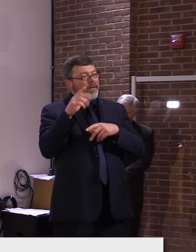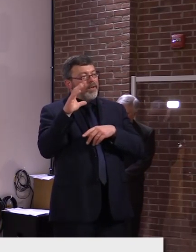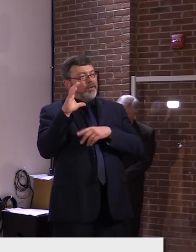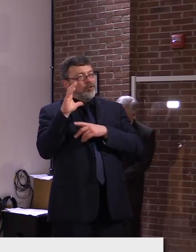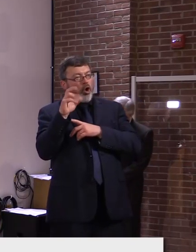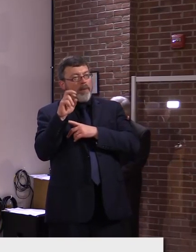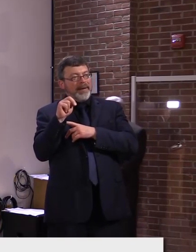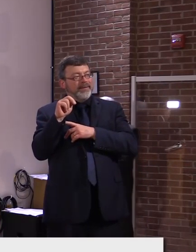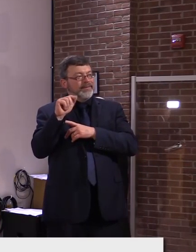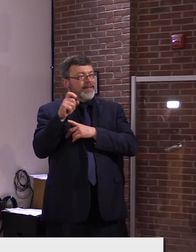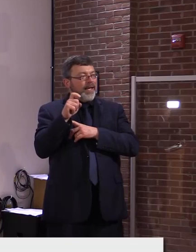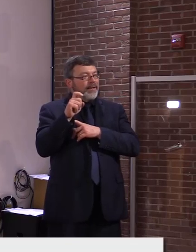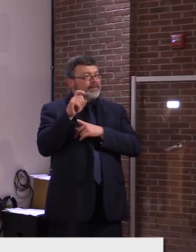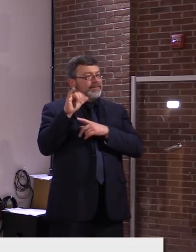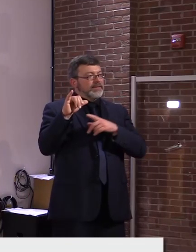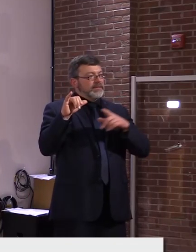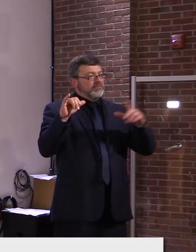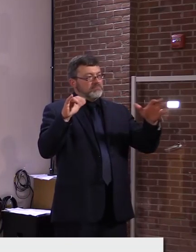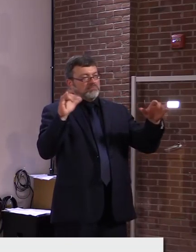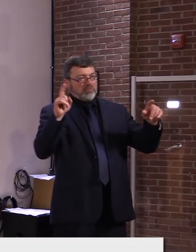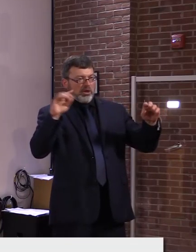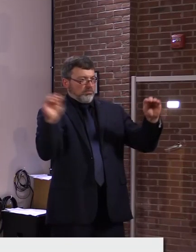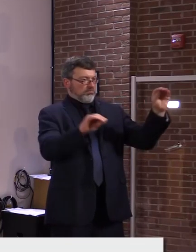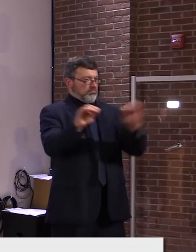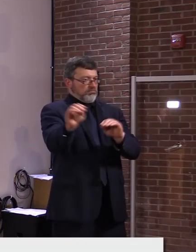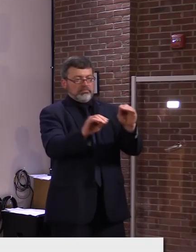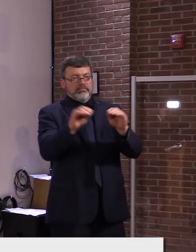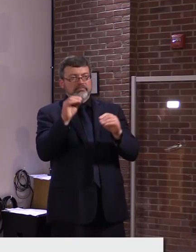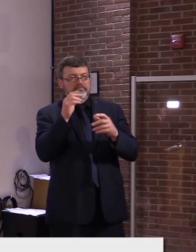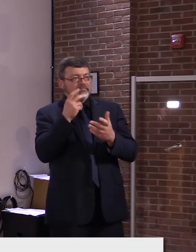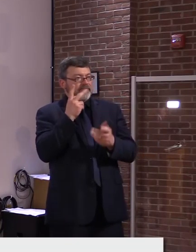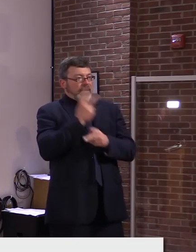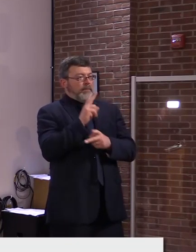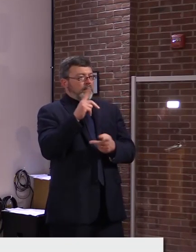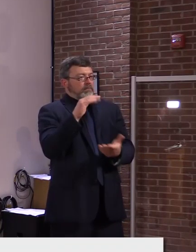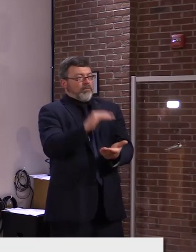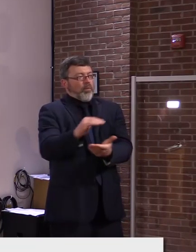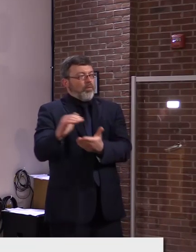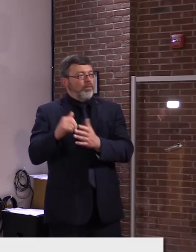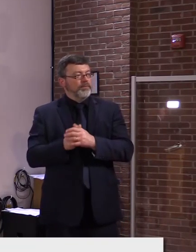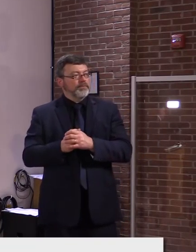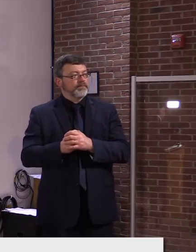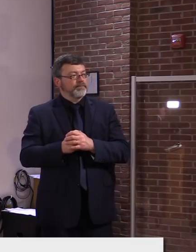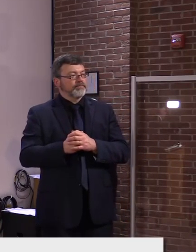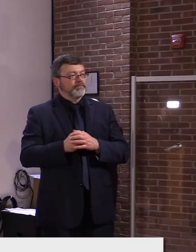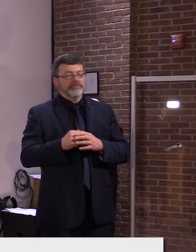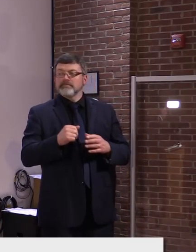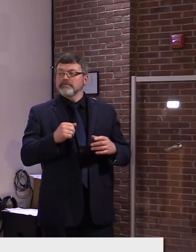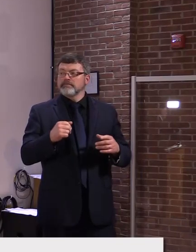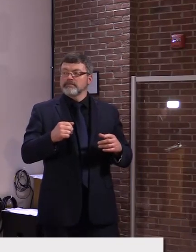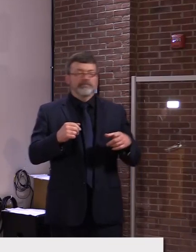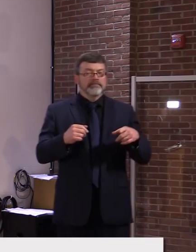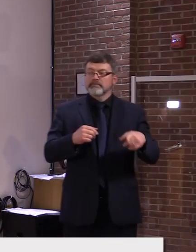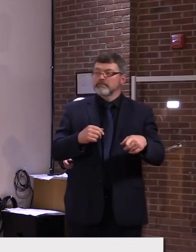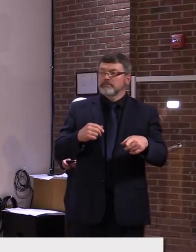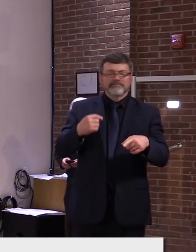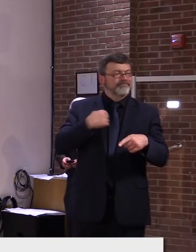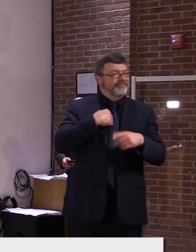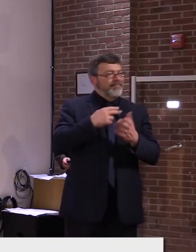I was surprised by the actual reduction. Was that, that's kind of off guard a little bit. What was your take on the report?